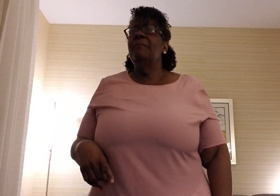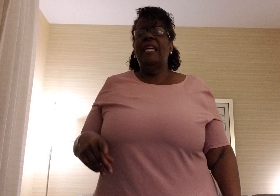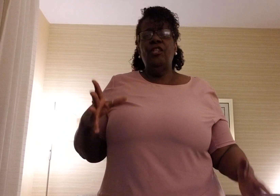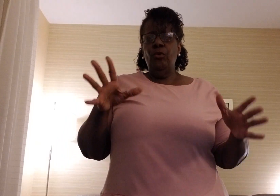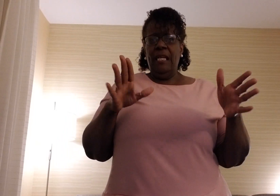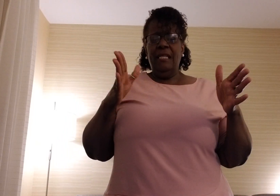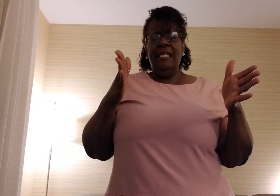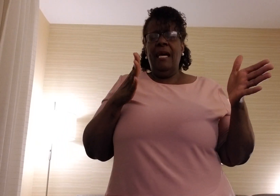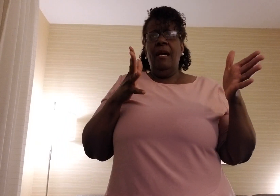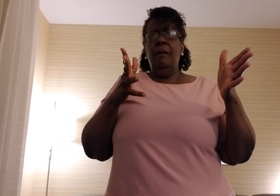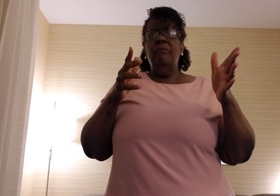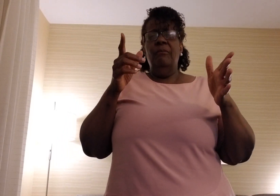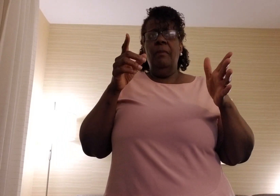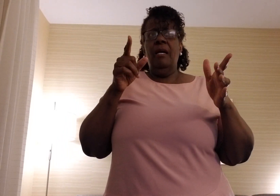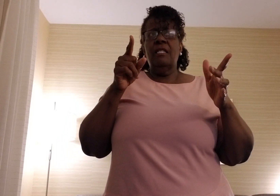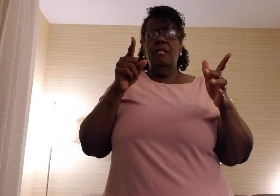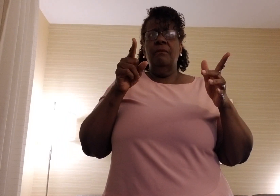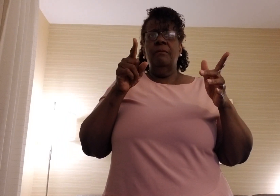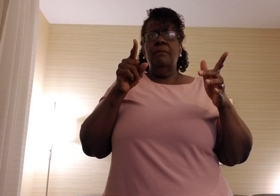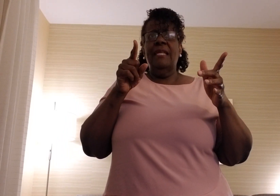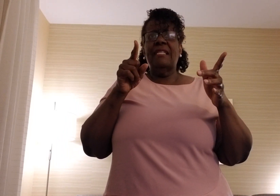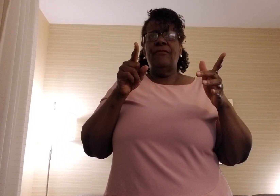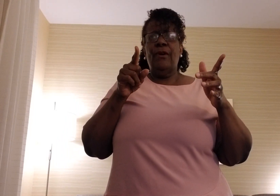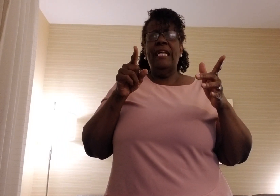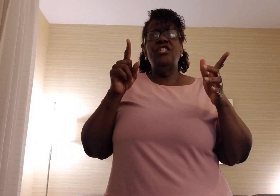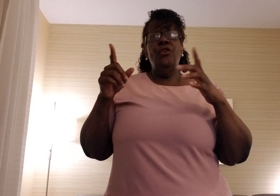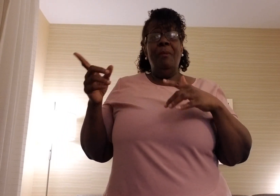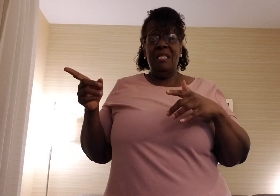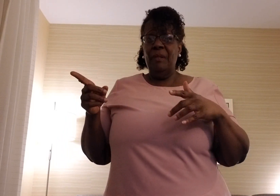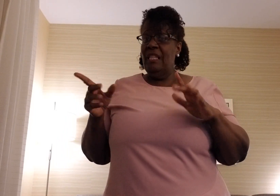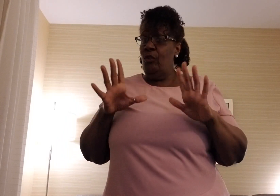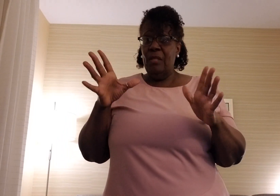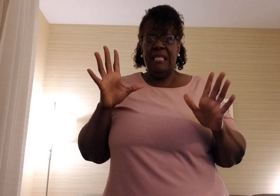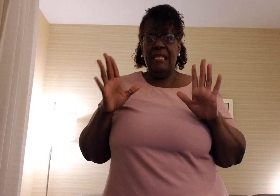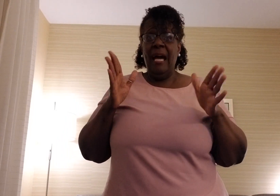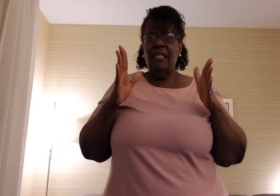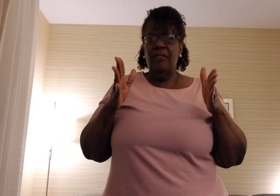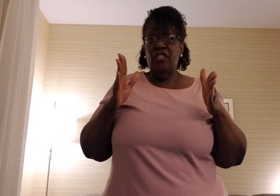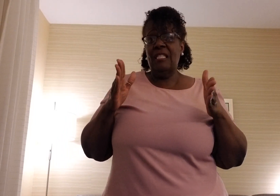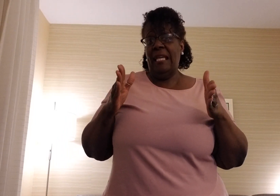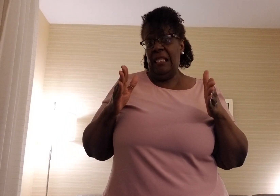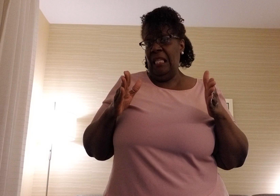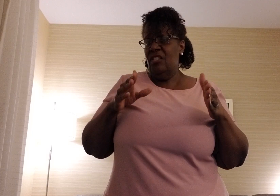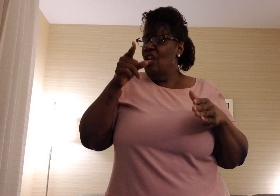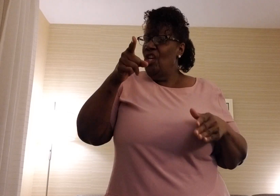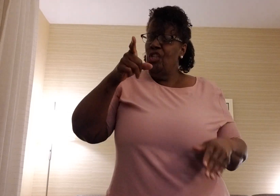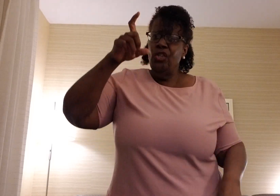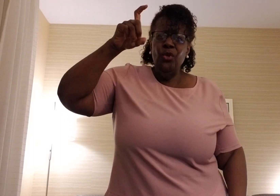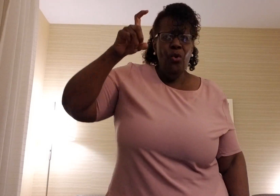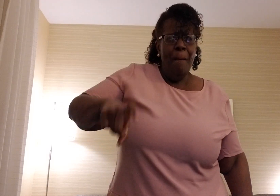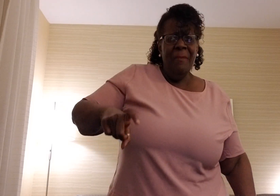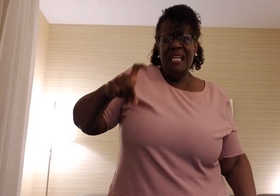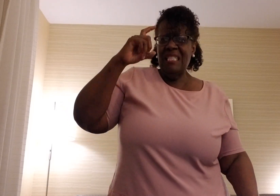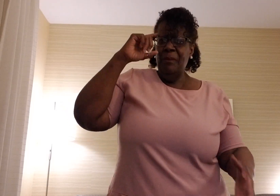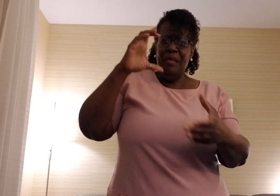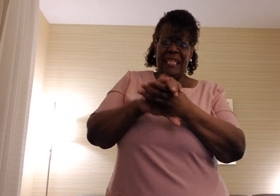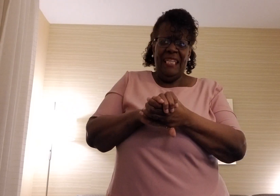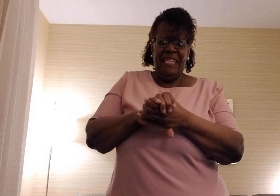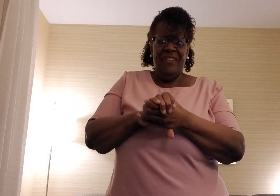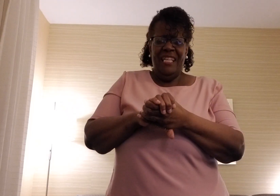And you can, and that phrase, you must believe, you can sign it just like it is. You must believe.